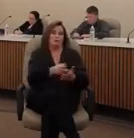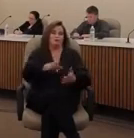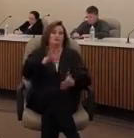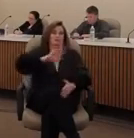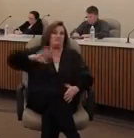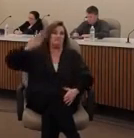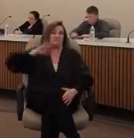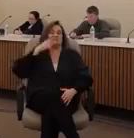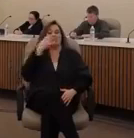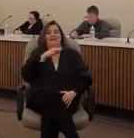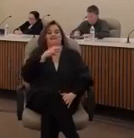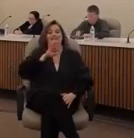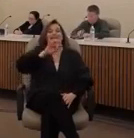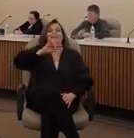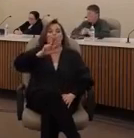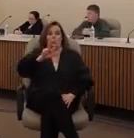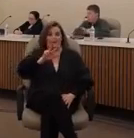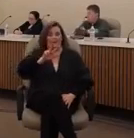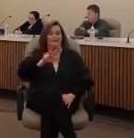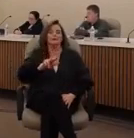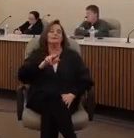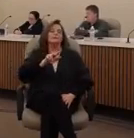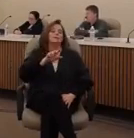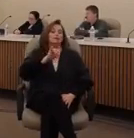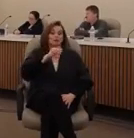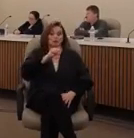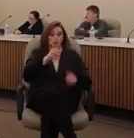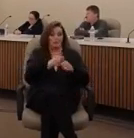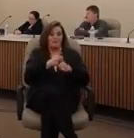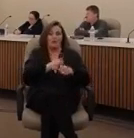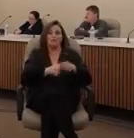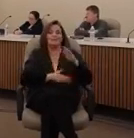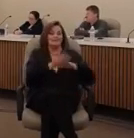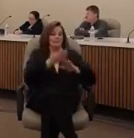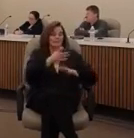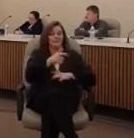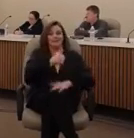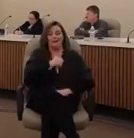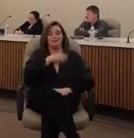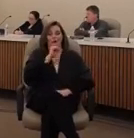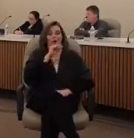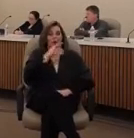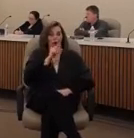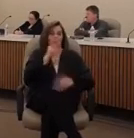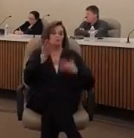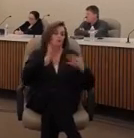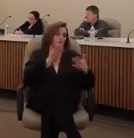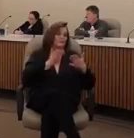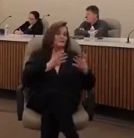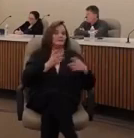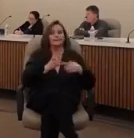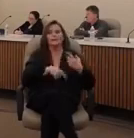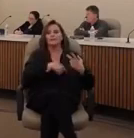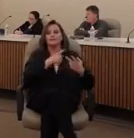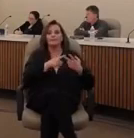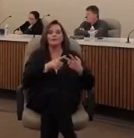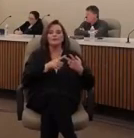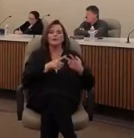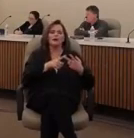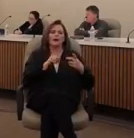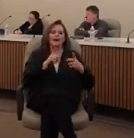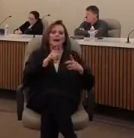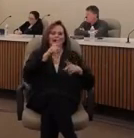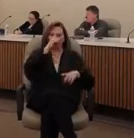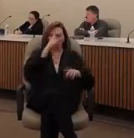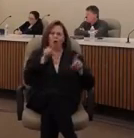1983. He's operated there. He has auto service, I believe he has auto sales as well